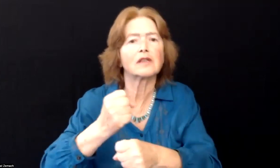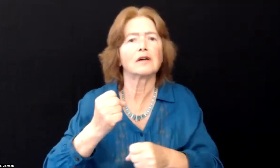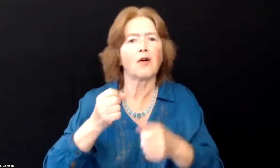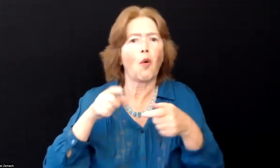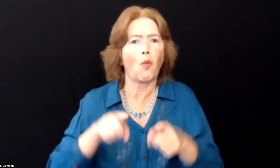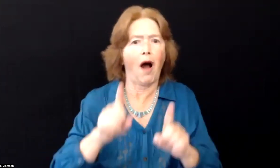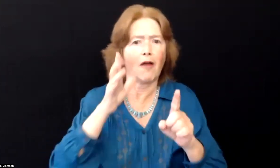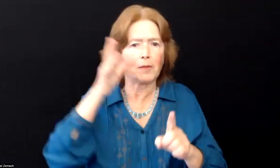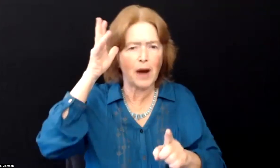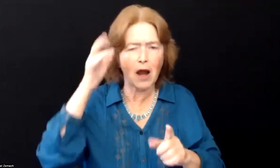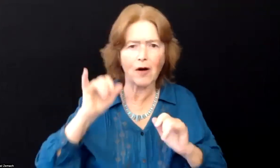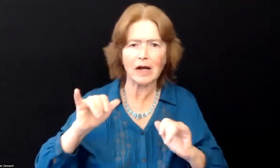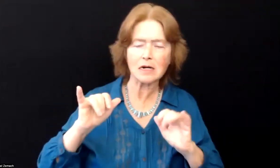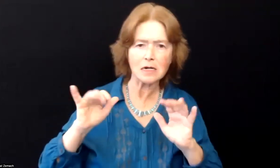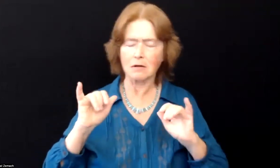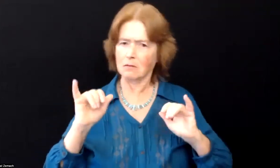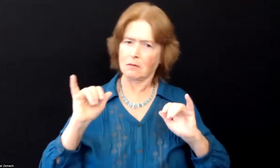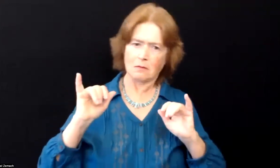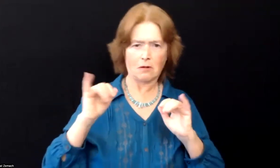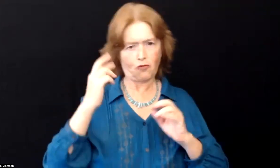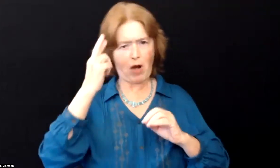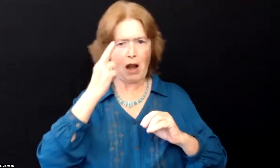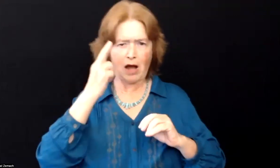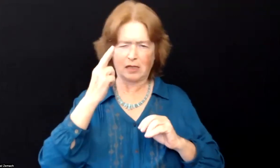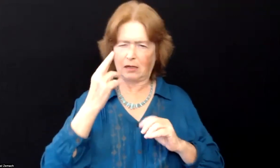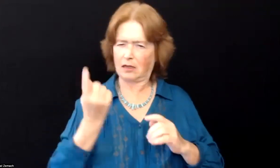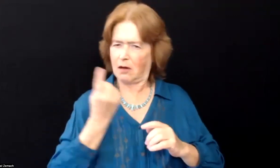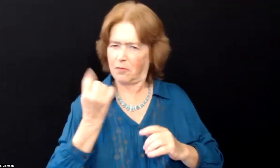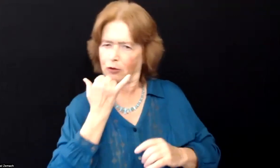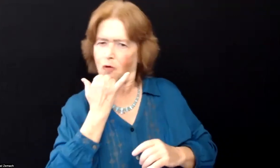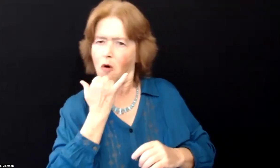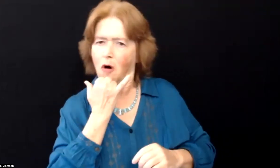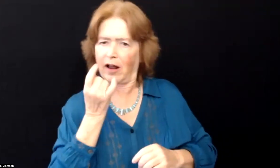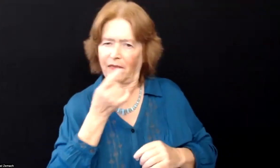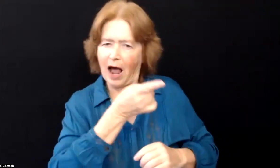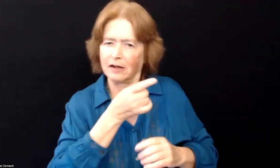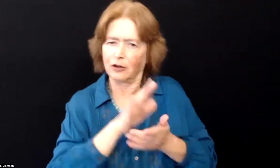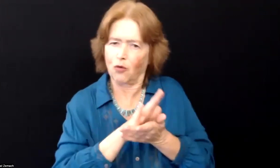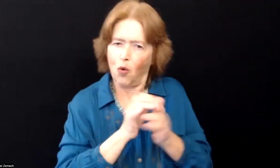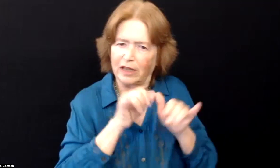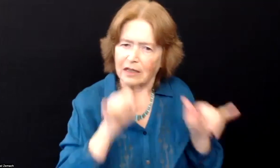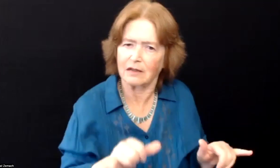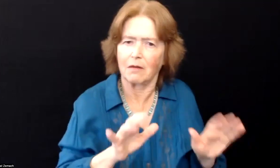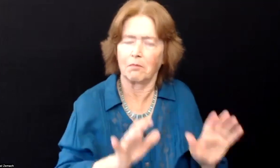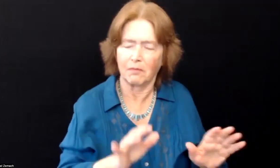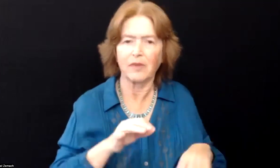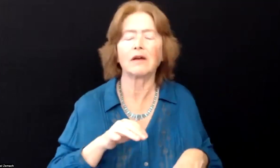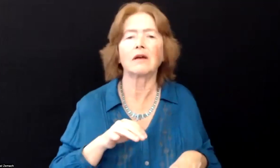education while the parents are figuring it out or coming to the realization like, oh, wait, maybe this school is not